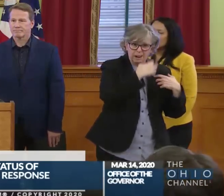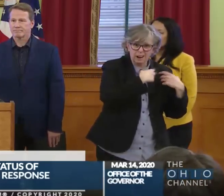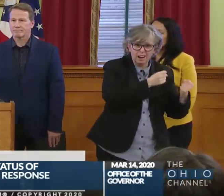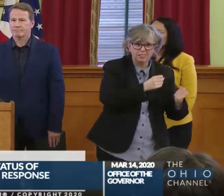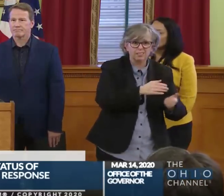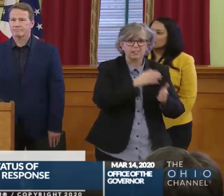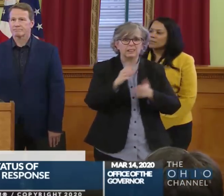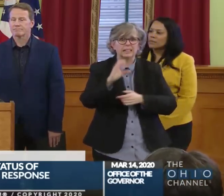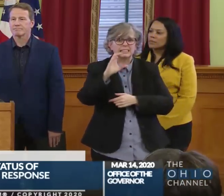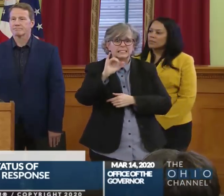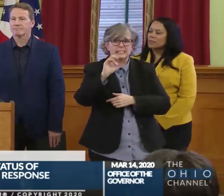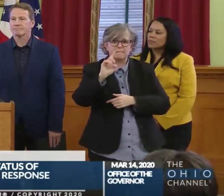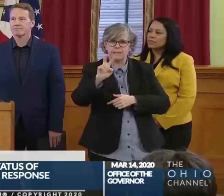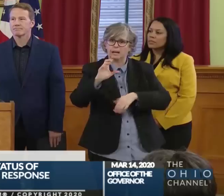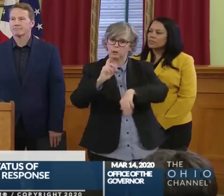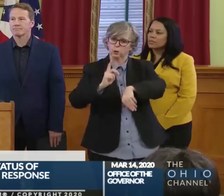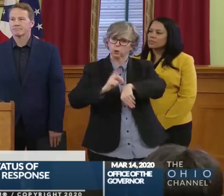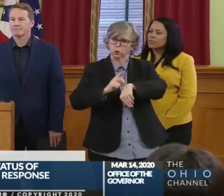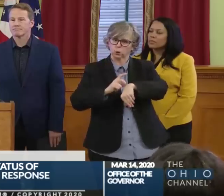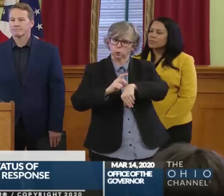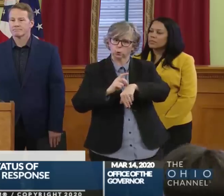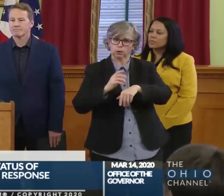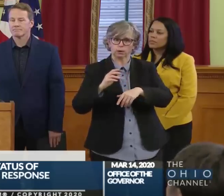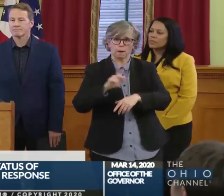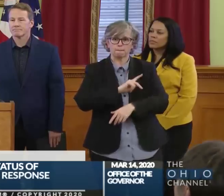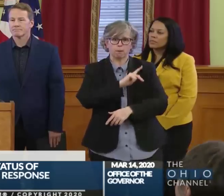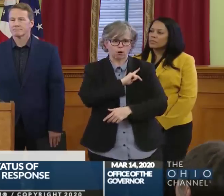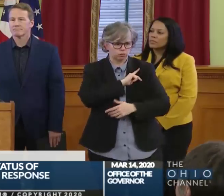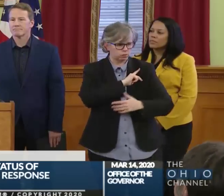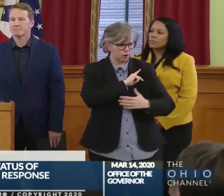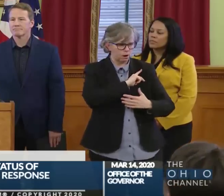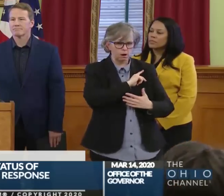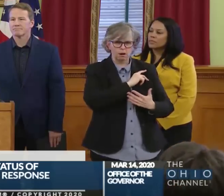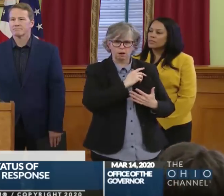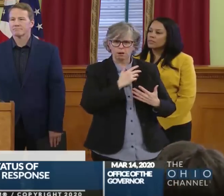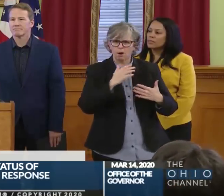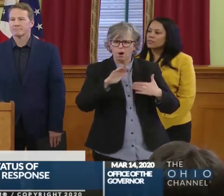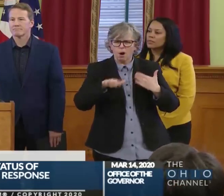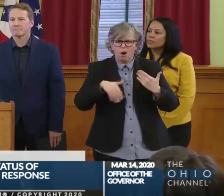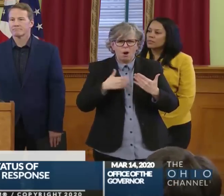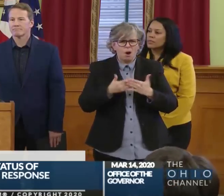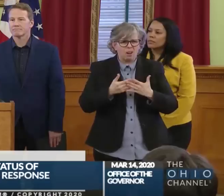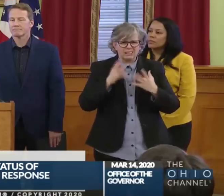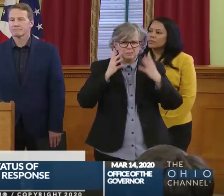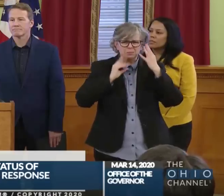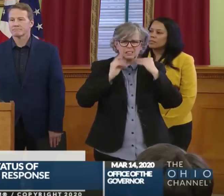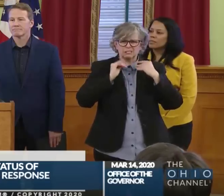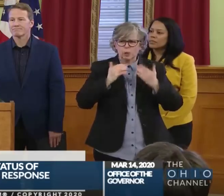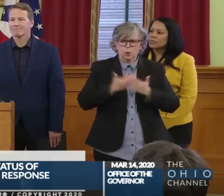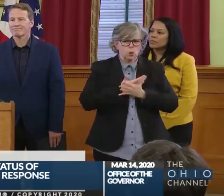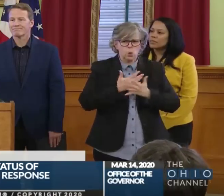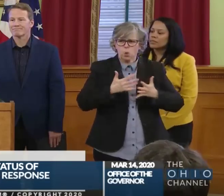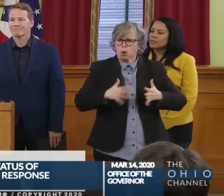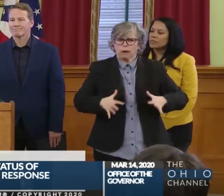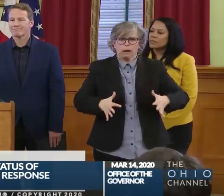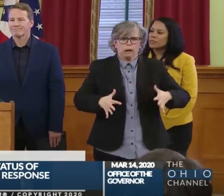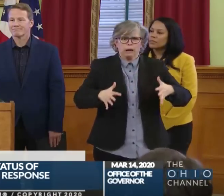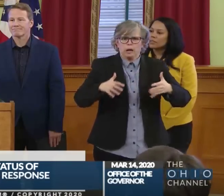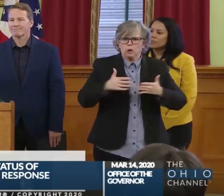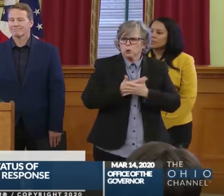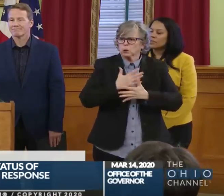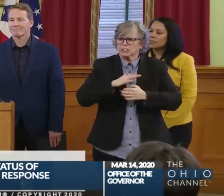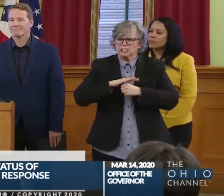all experiencing new stress, new anxieties, some grief as well, right? So I just know within my